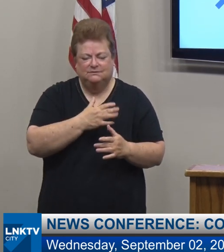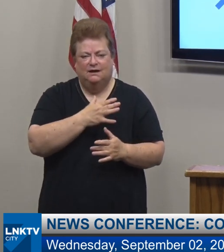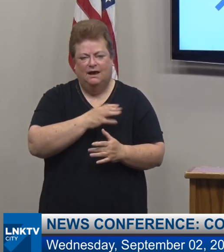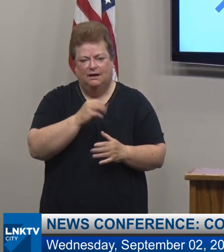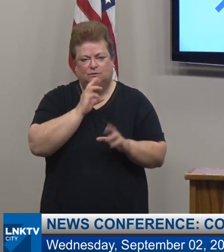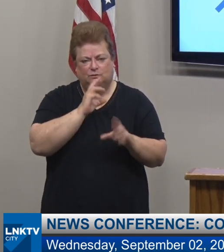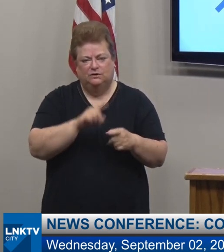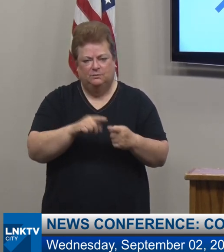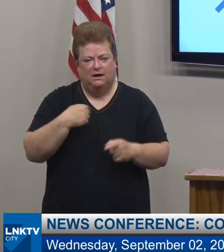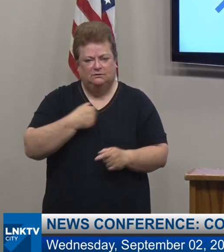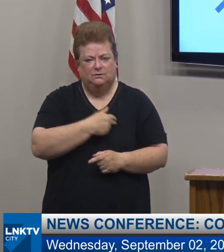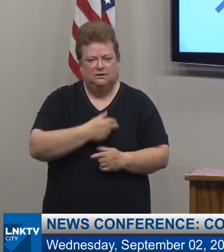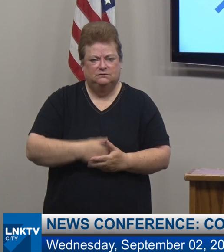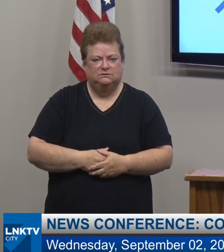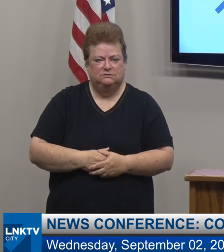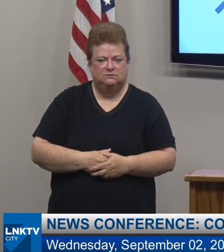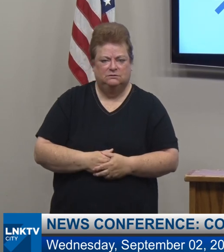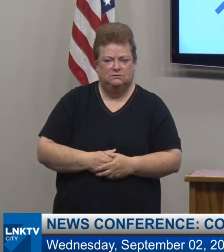respond to us.